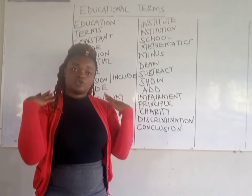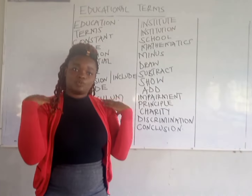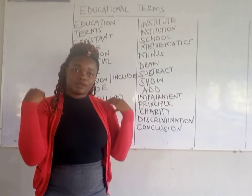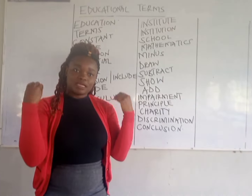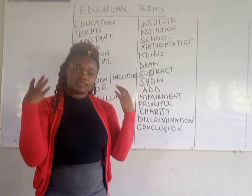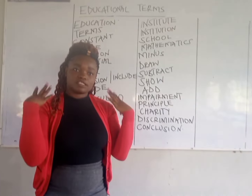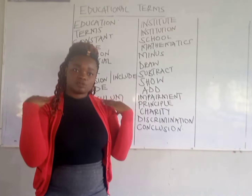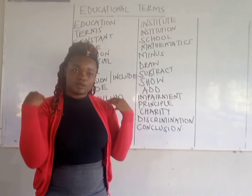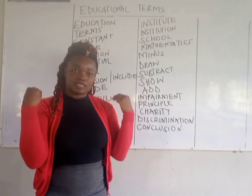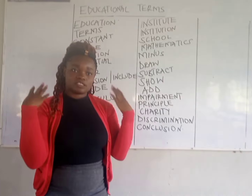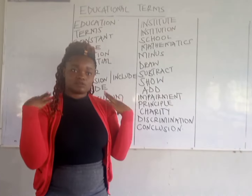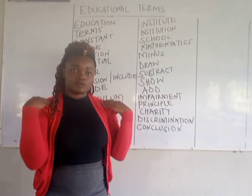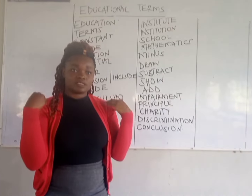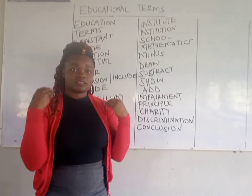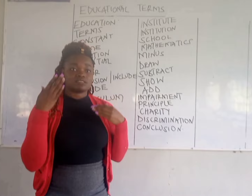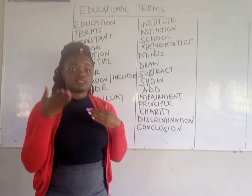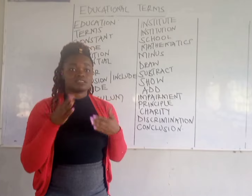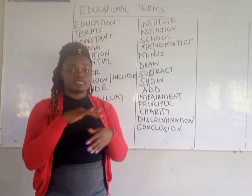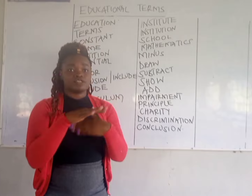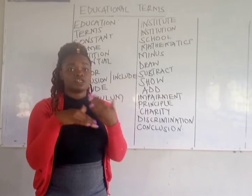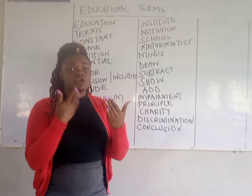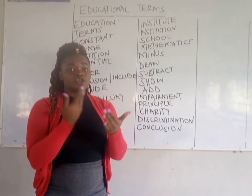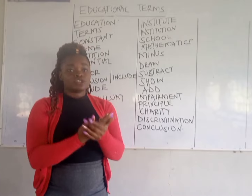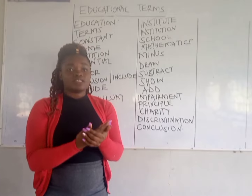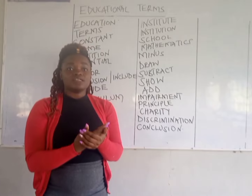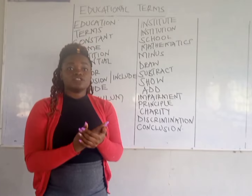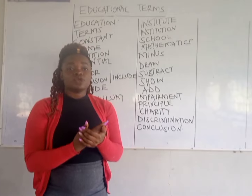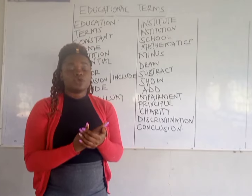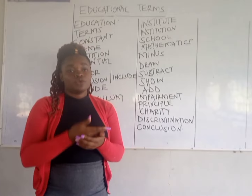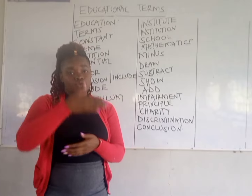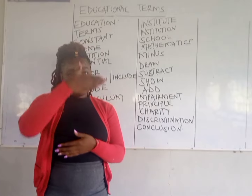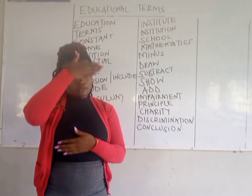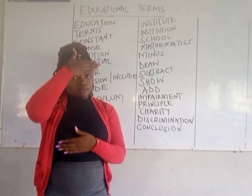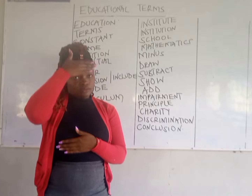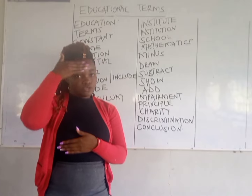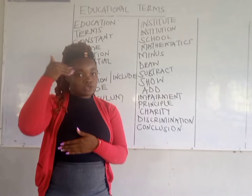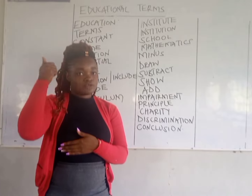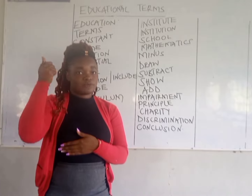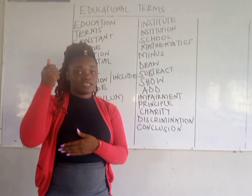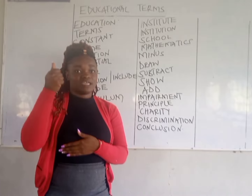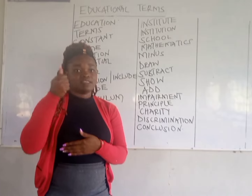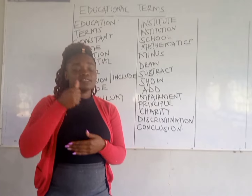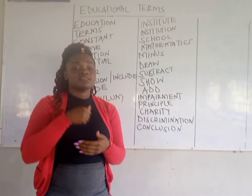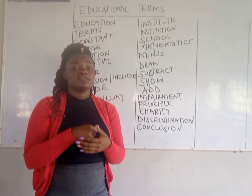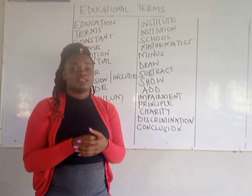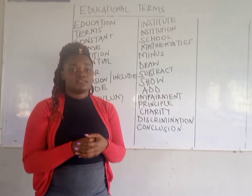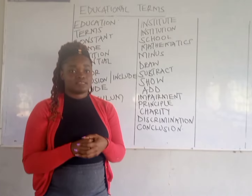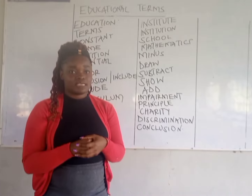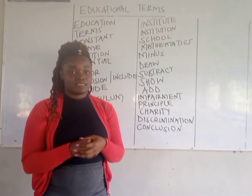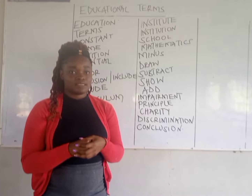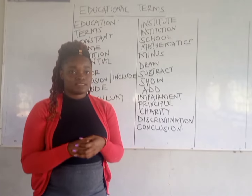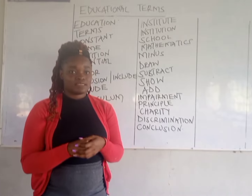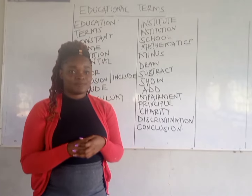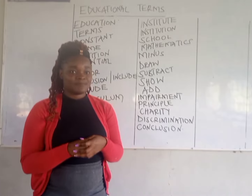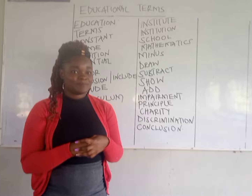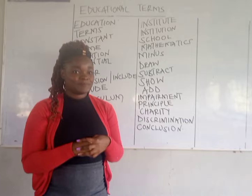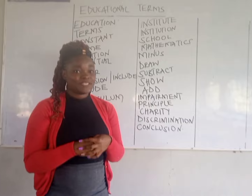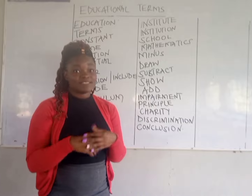you practice this sign, so that you don't forget the signs.